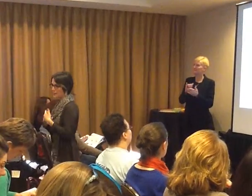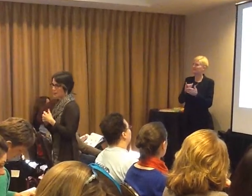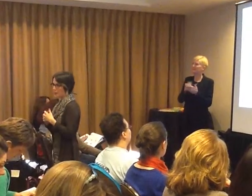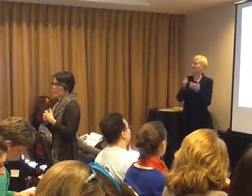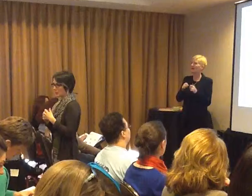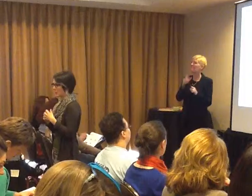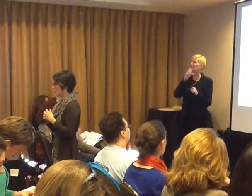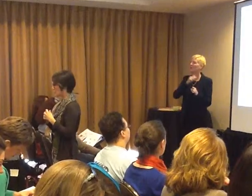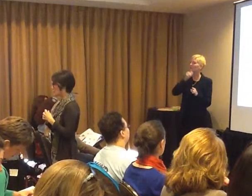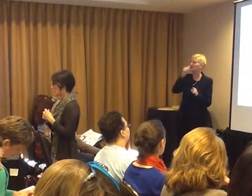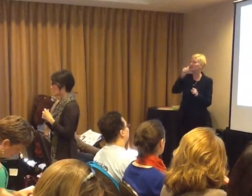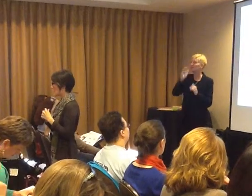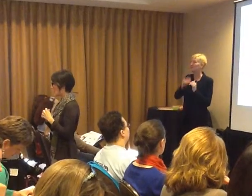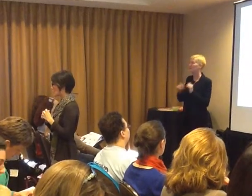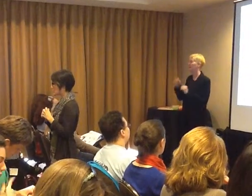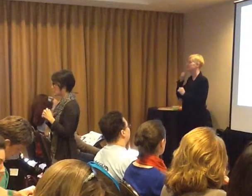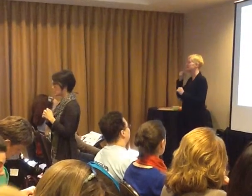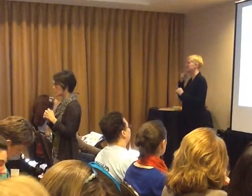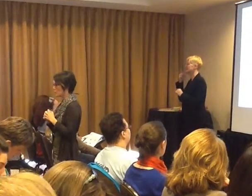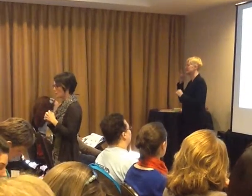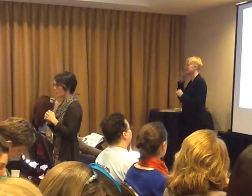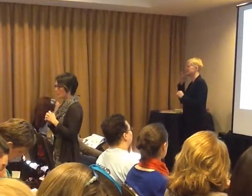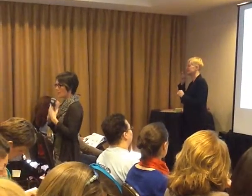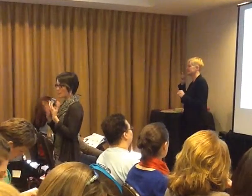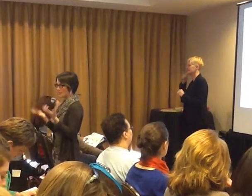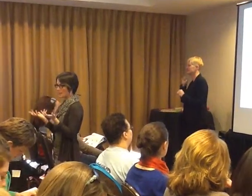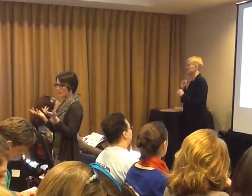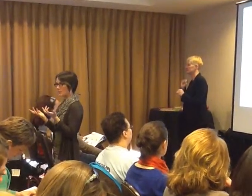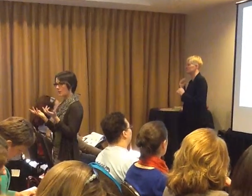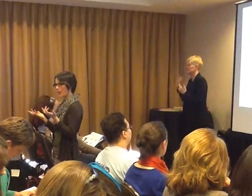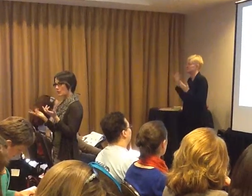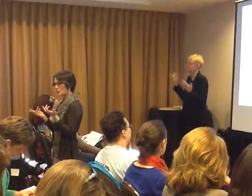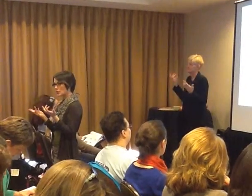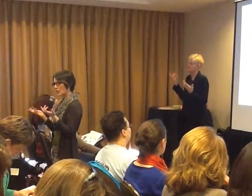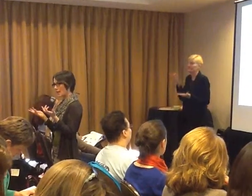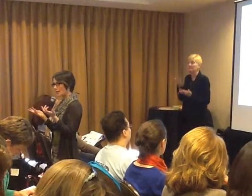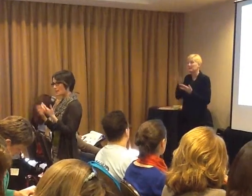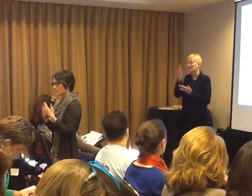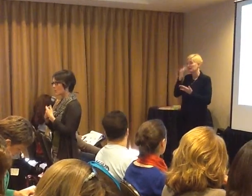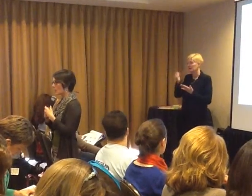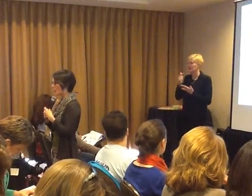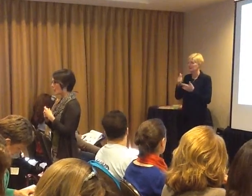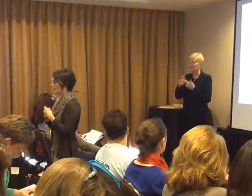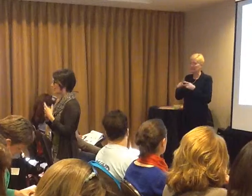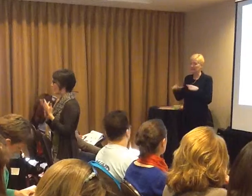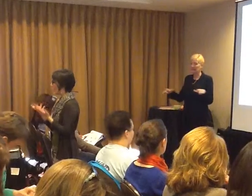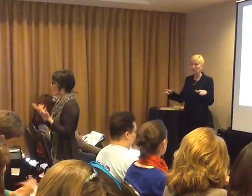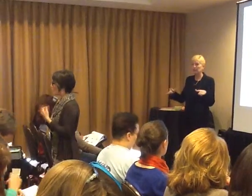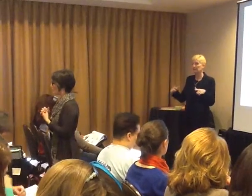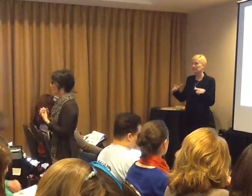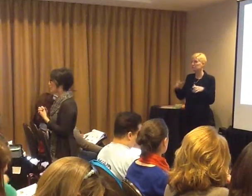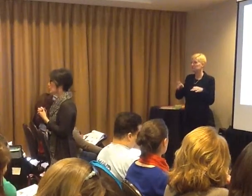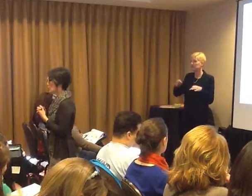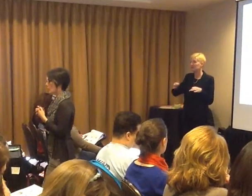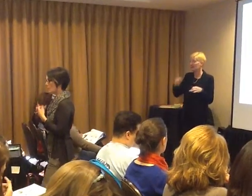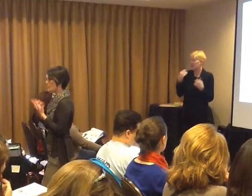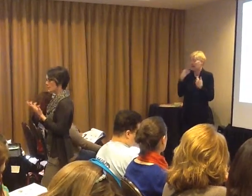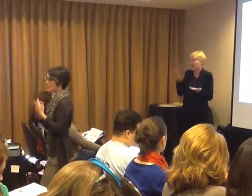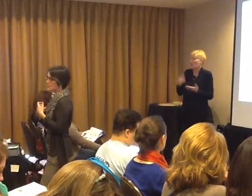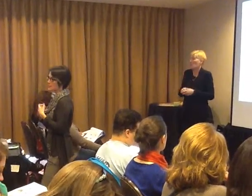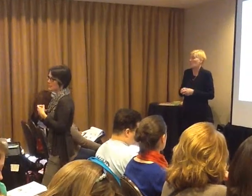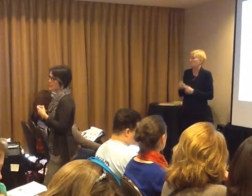than their hearing peers. So that was interesting too. Maybe because of the language delays, or I'm not really sure